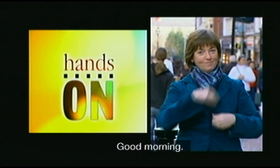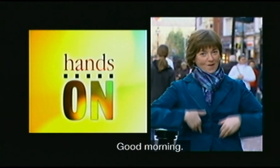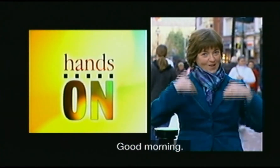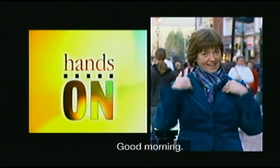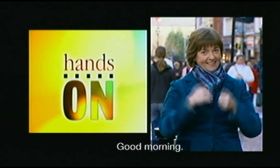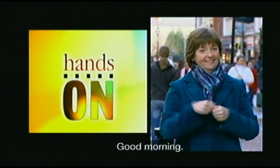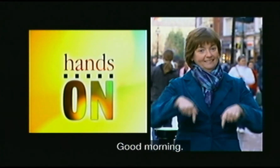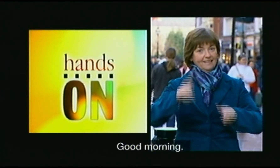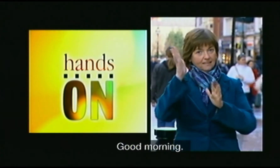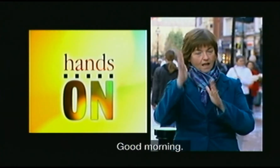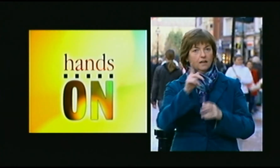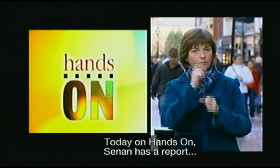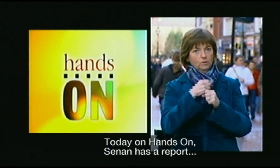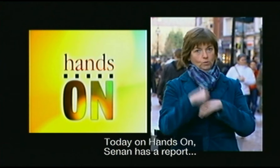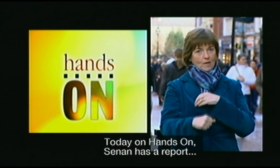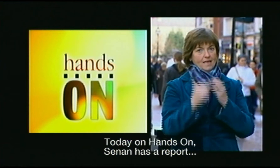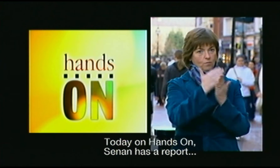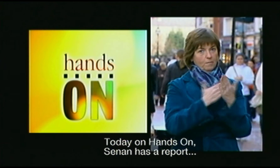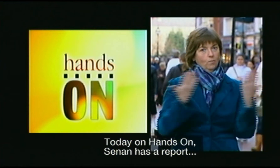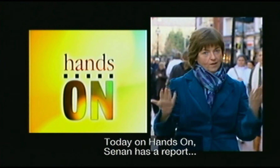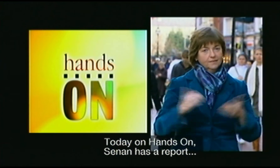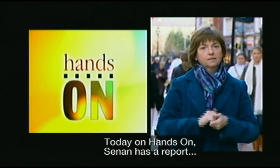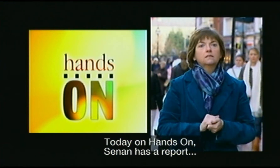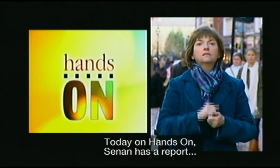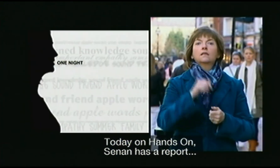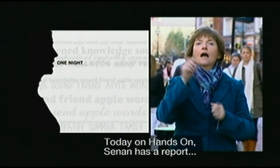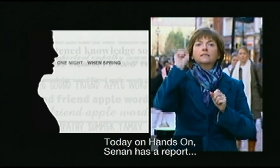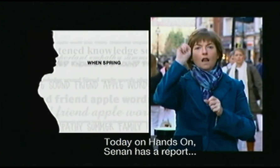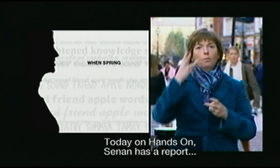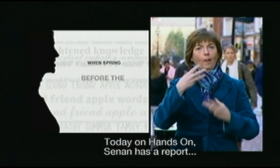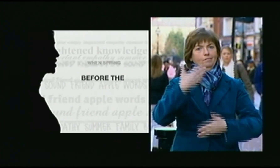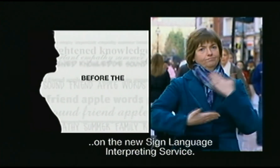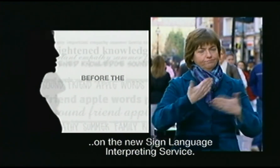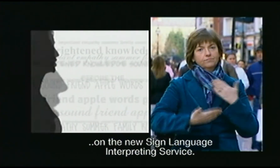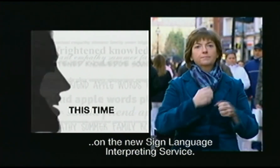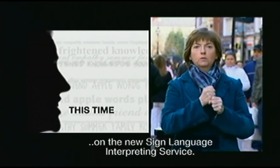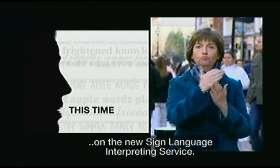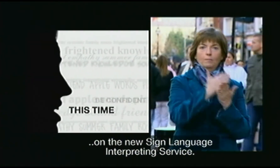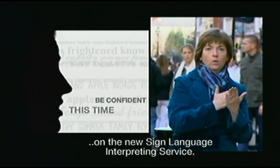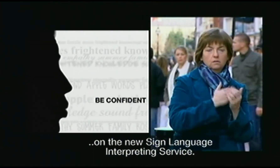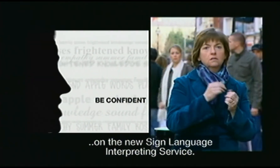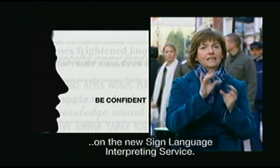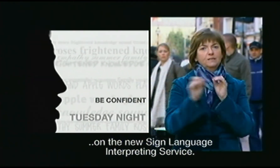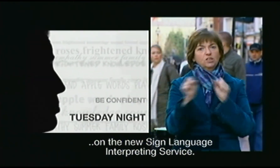Good morning. Today on Hands On, Senan has a report on the new sign language interpreting service.